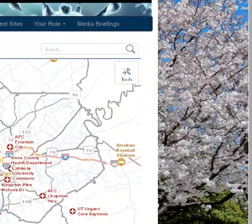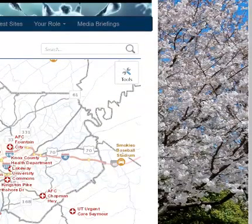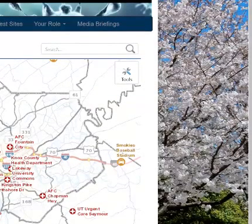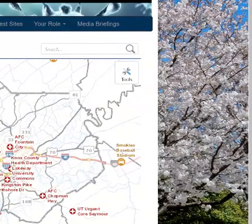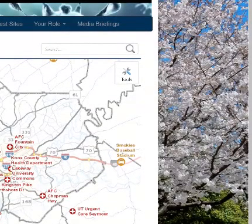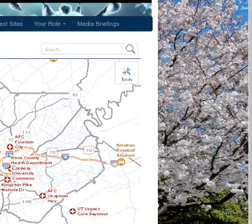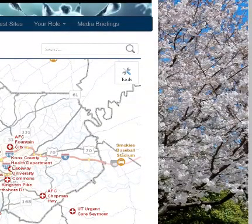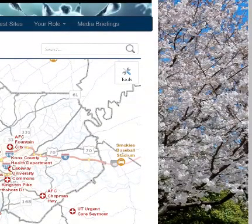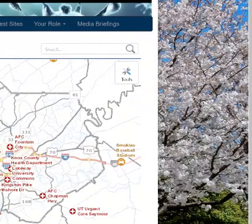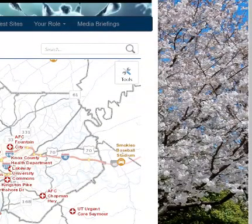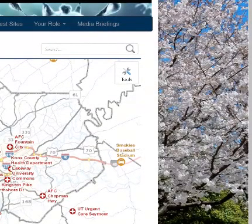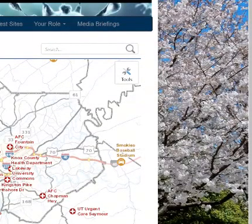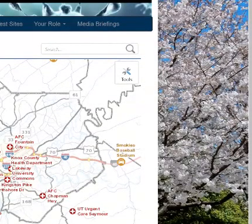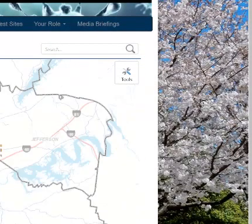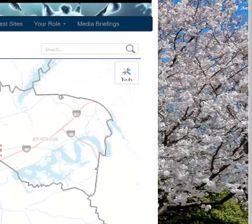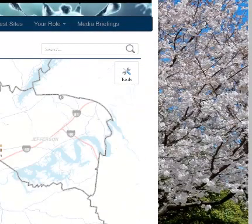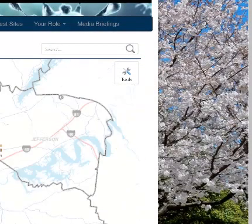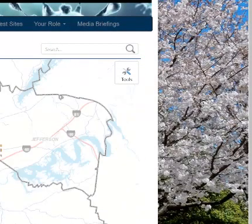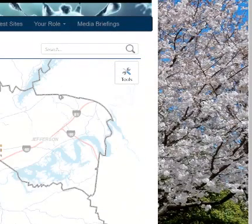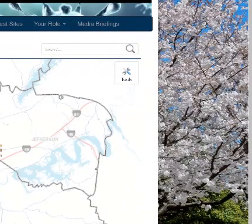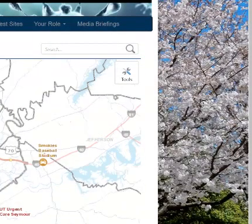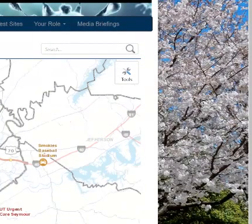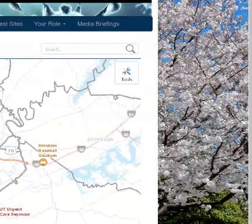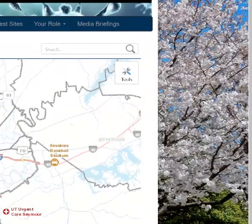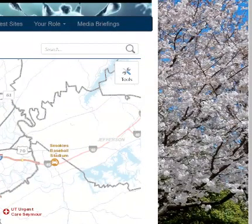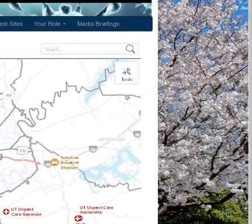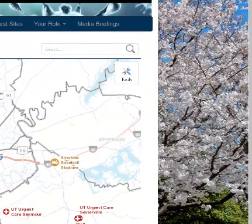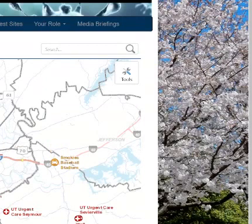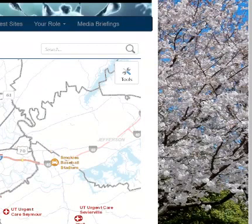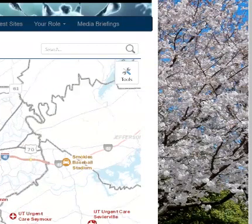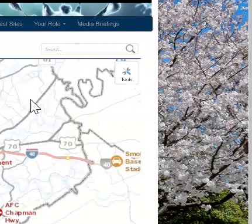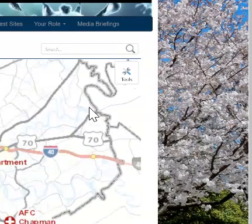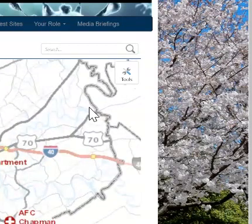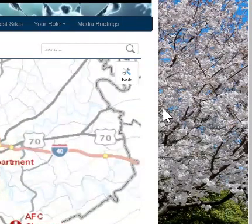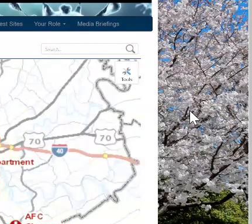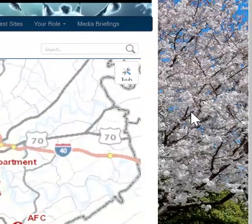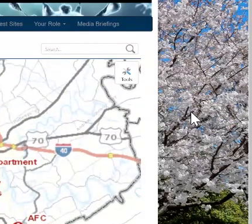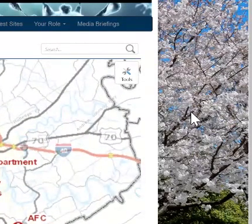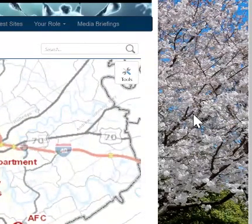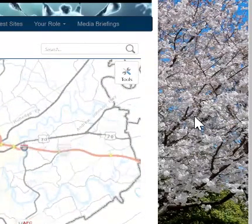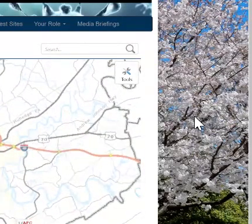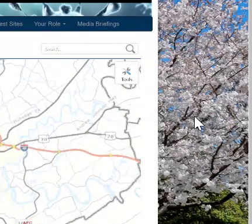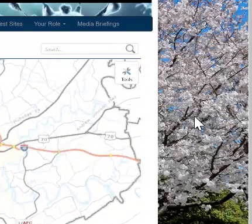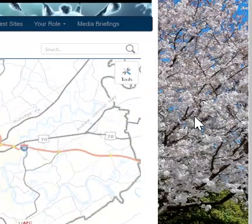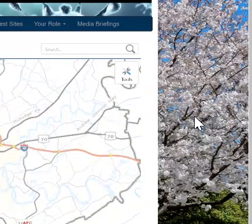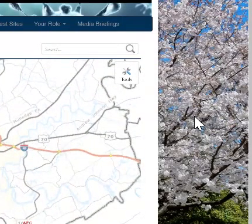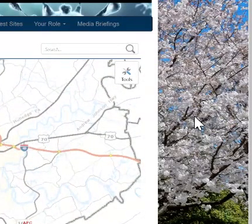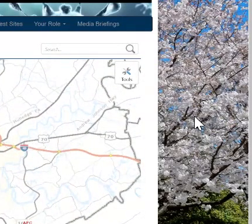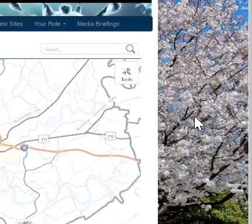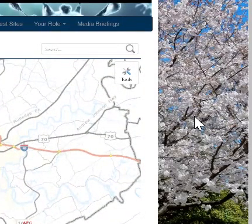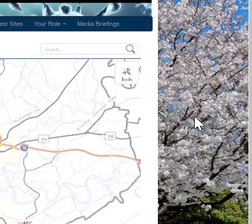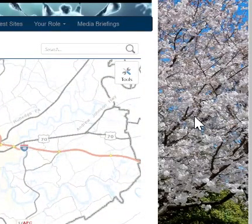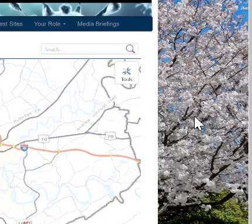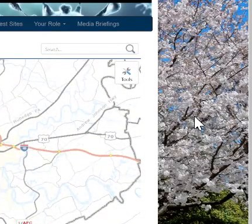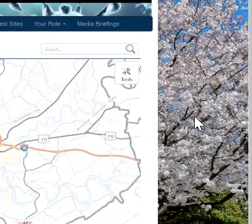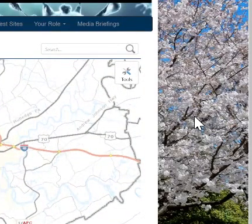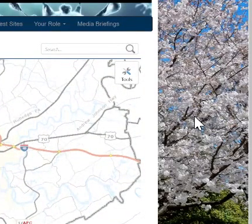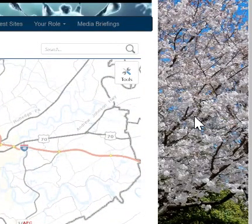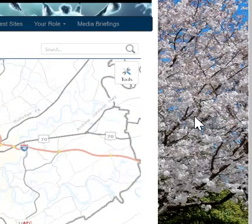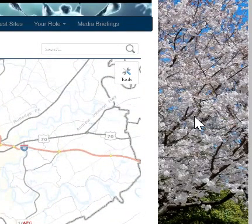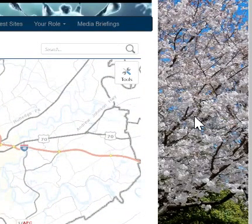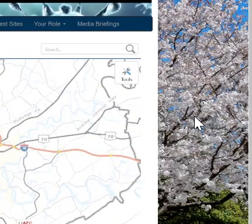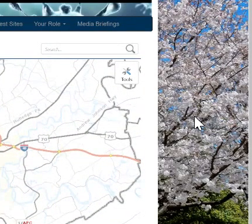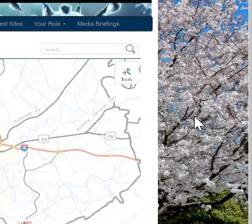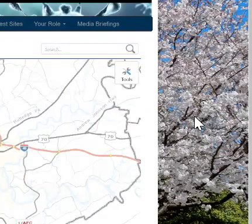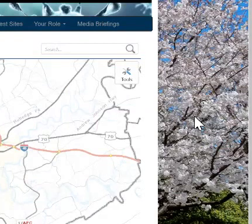From there, you will see locations in Knox County who are performing COVID testing. We are continuously updating this page with clinic